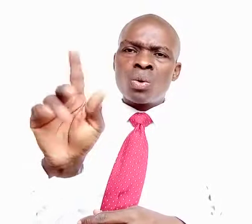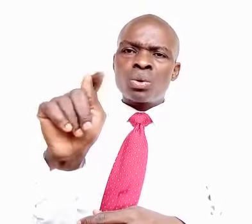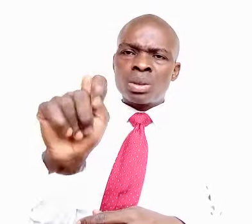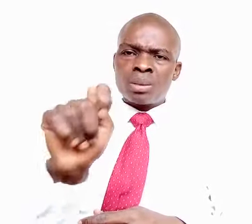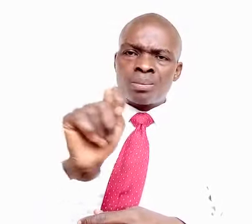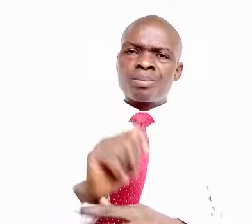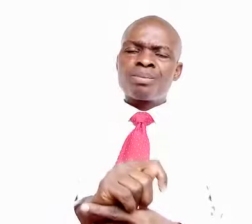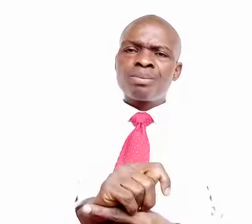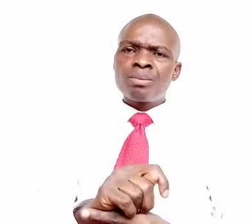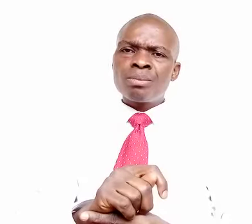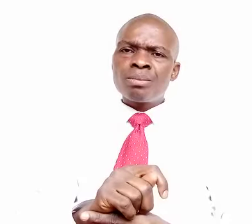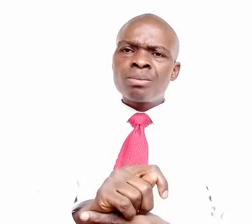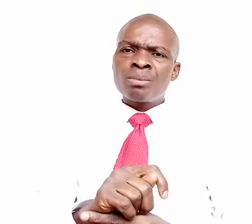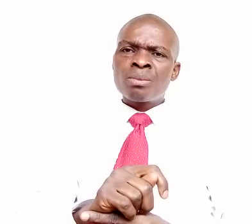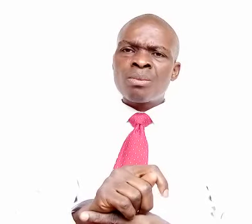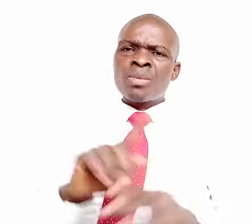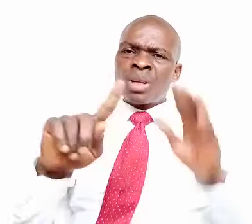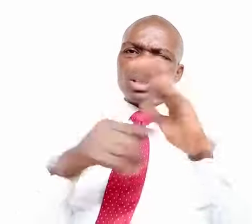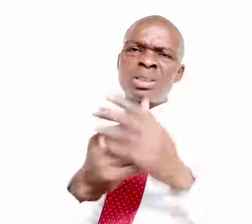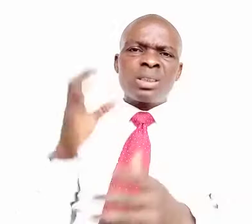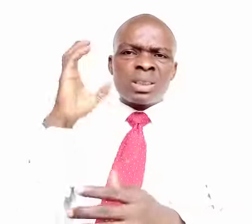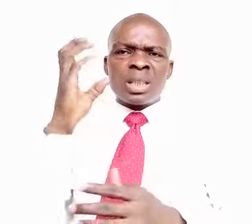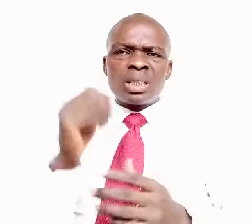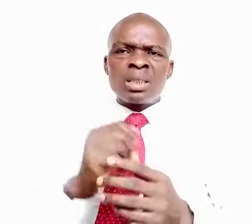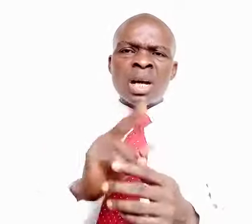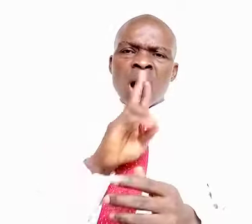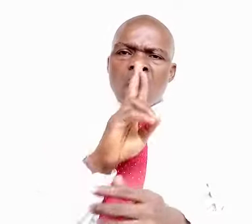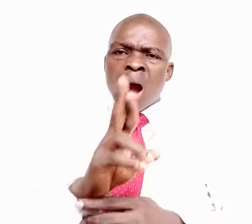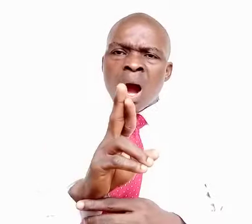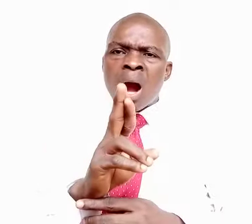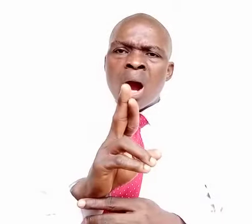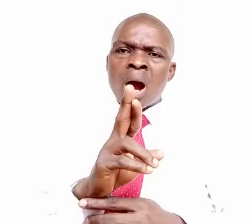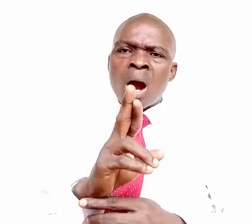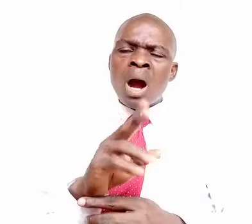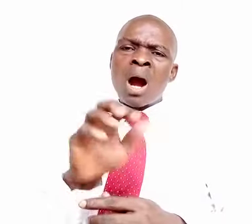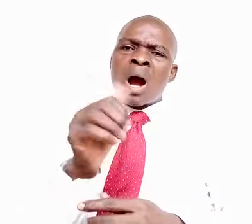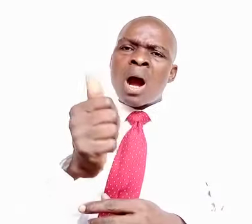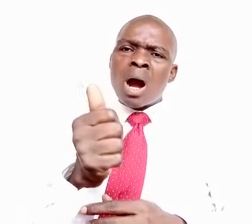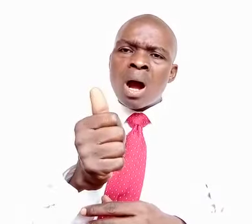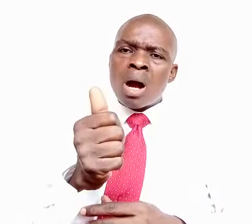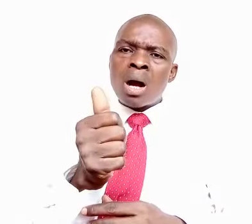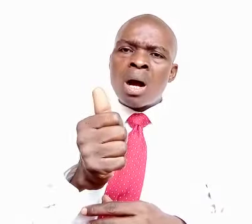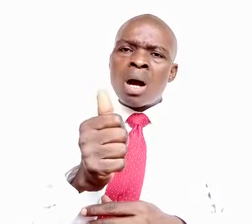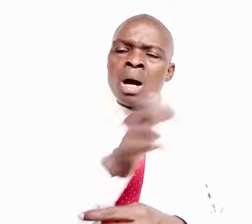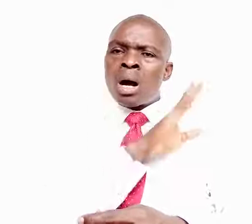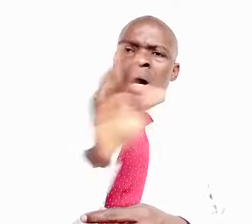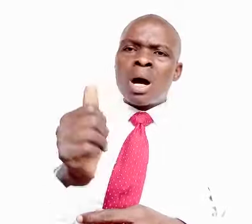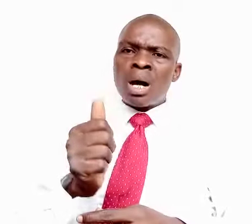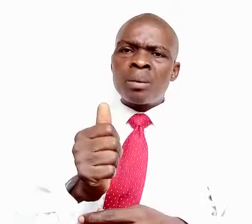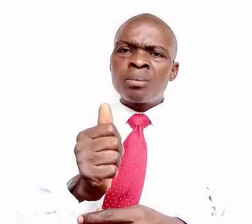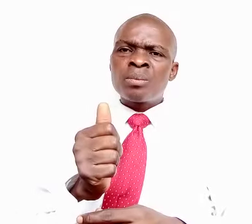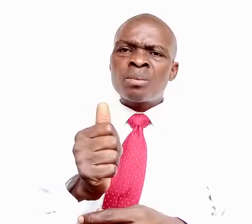H-O-T. The sounds are ah and